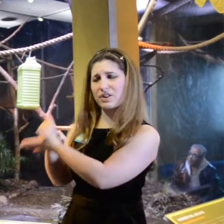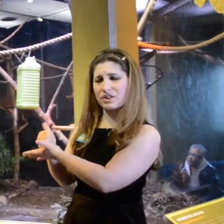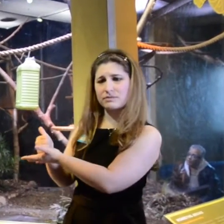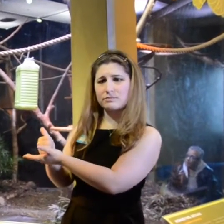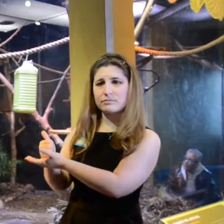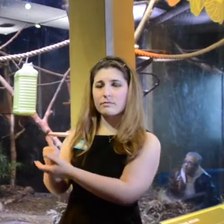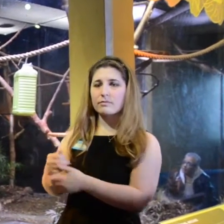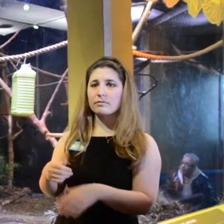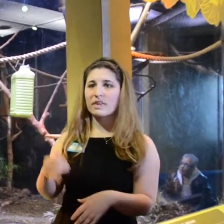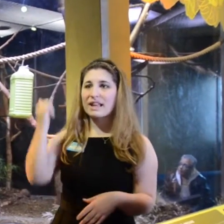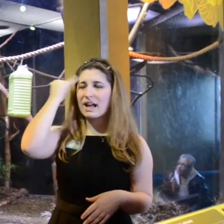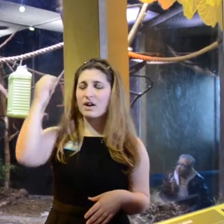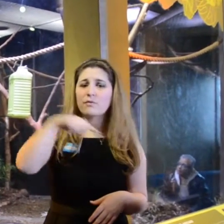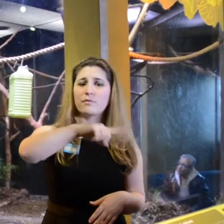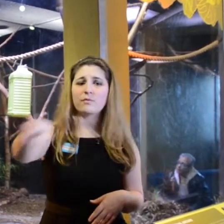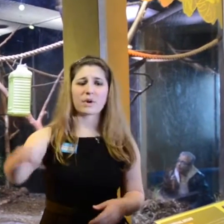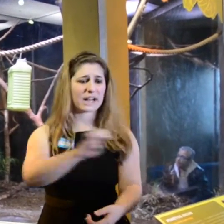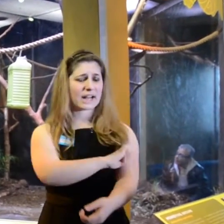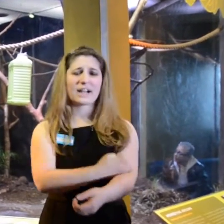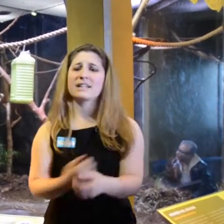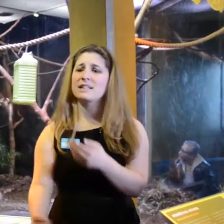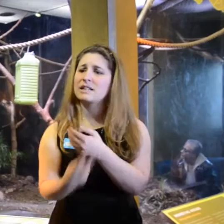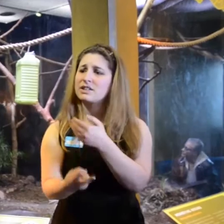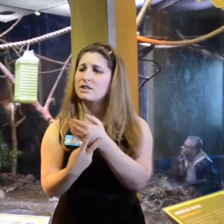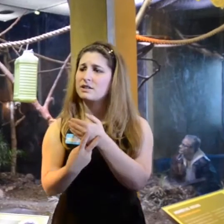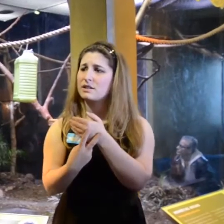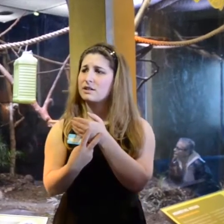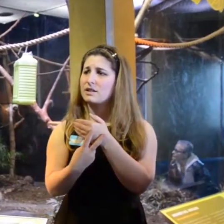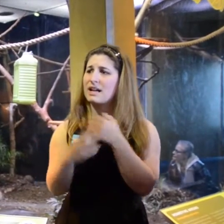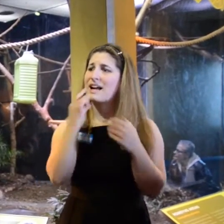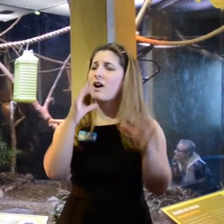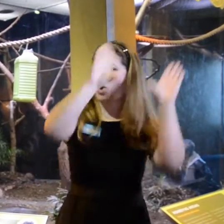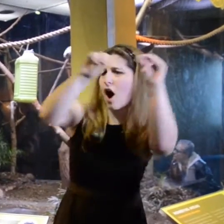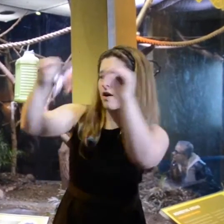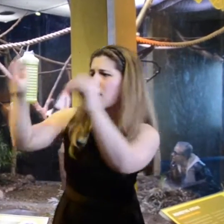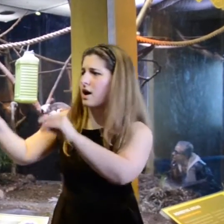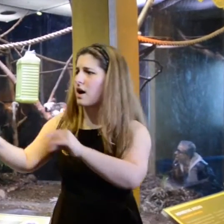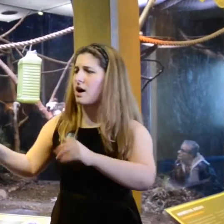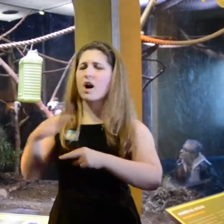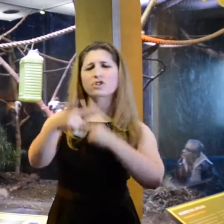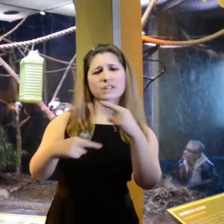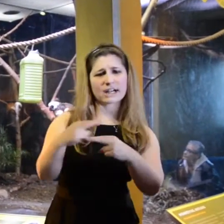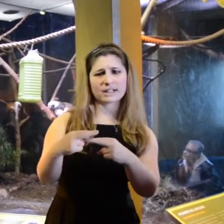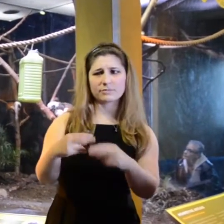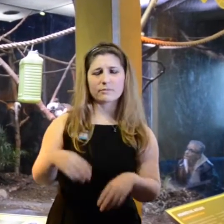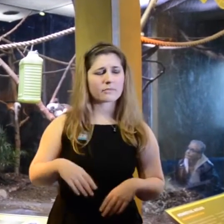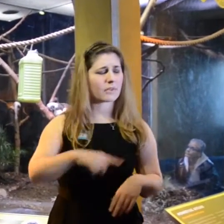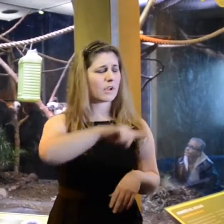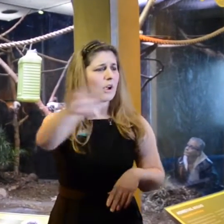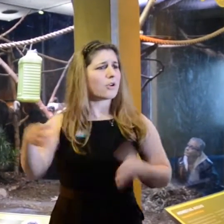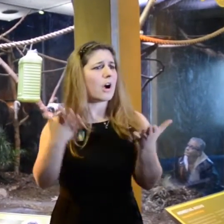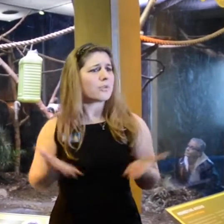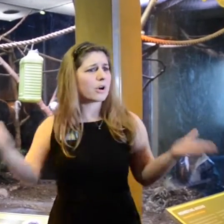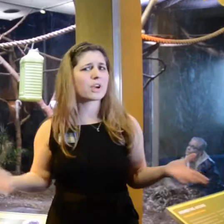energy such as turning off the lights or just recycling a bottle of water that helps to save resources too. If you do that you're helping to save